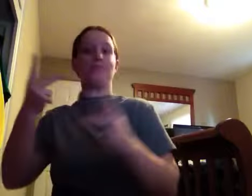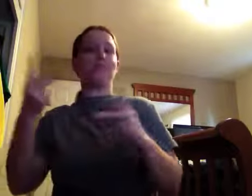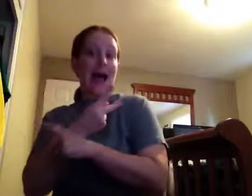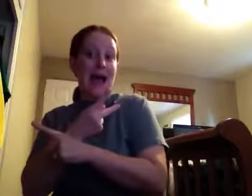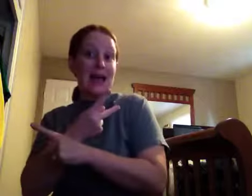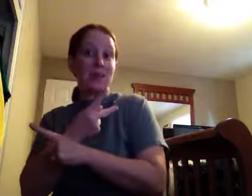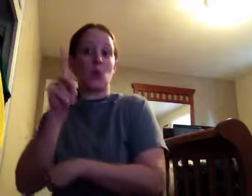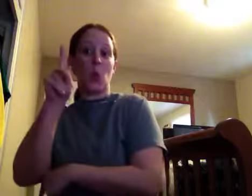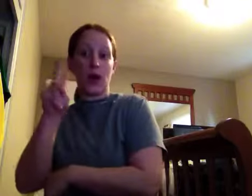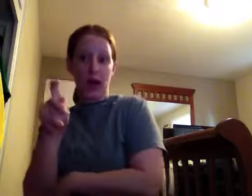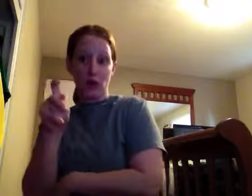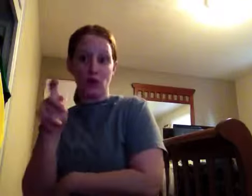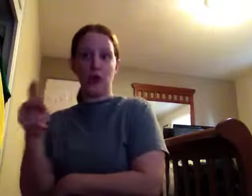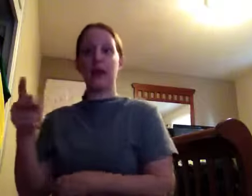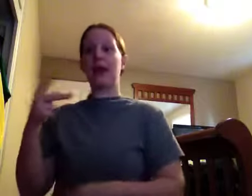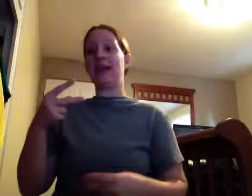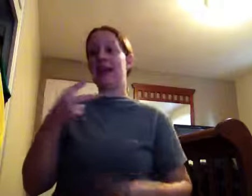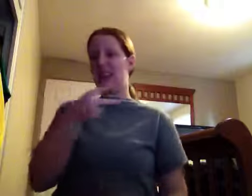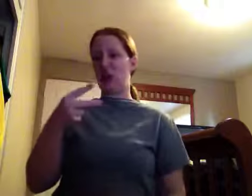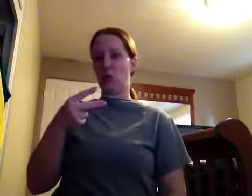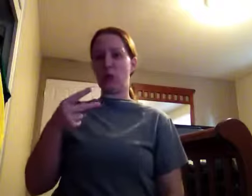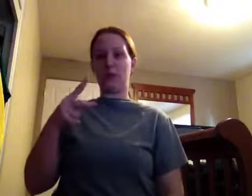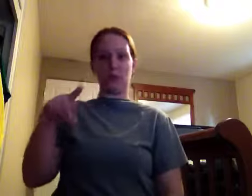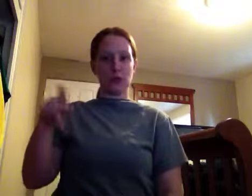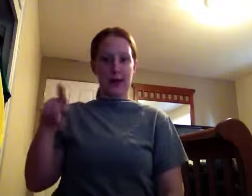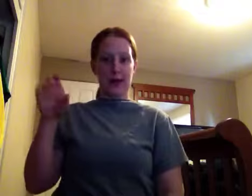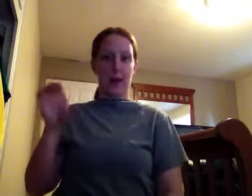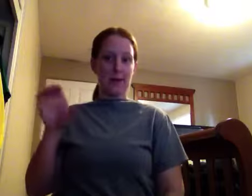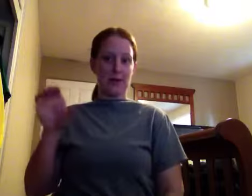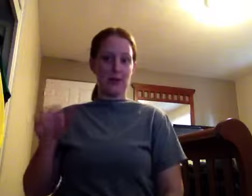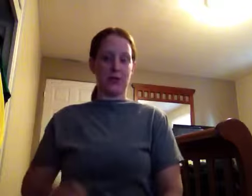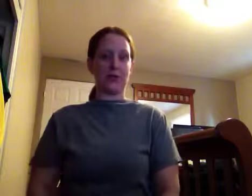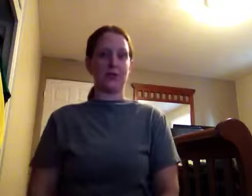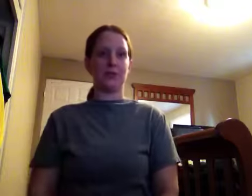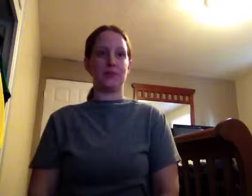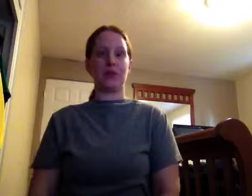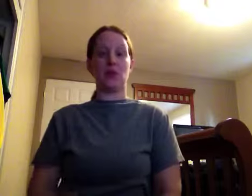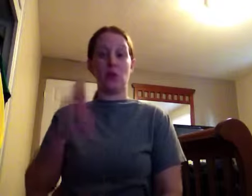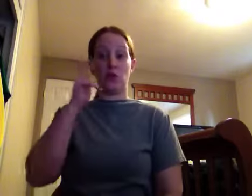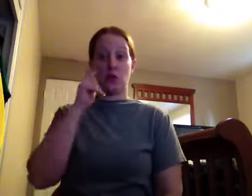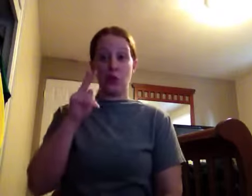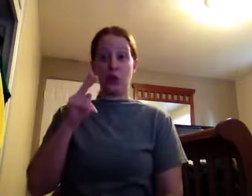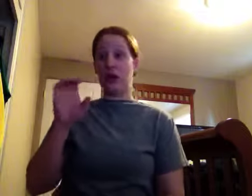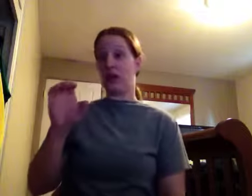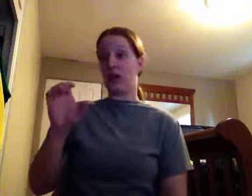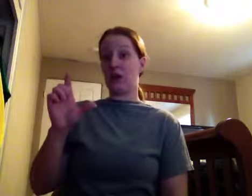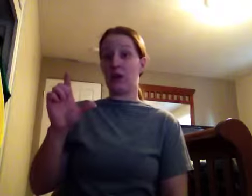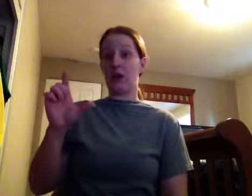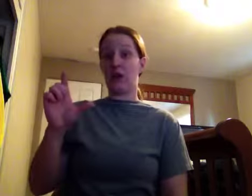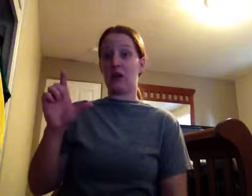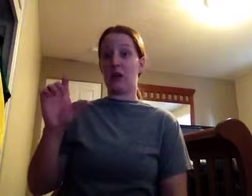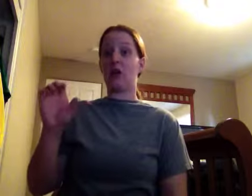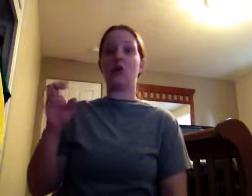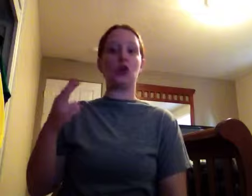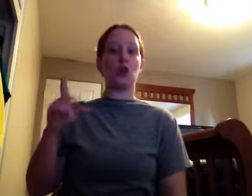total compound. Now if you look, in chlorine, what do I have? Chlorine's heavier, isn't it? So it's